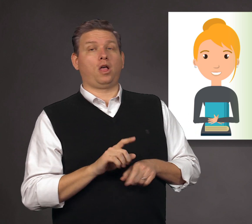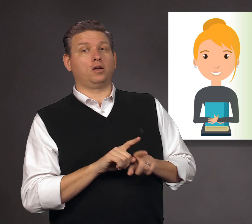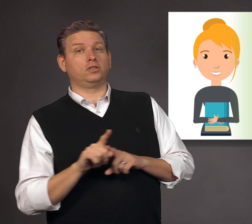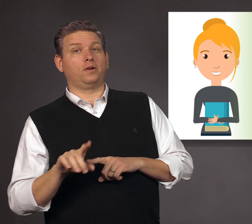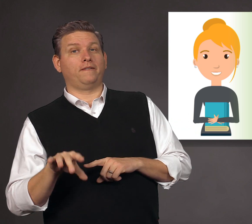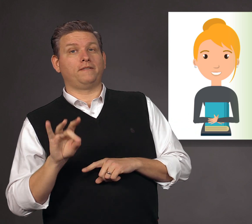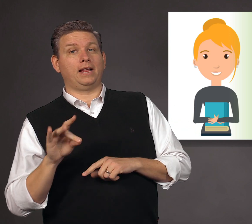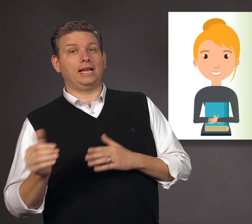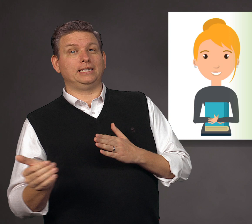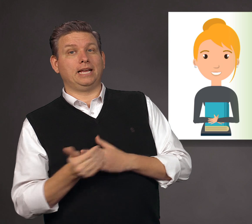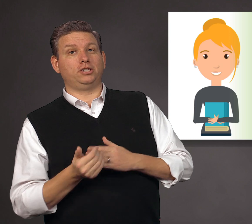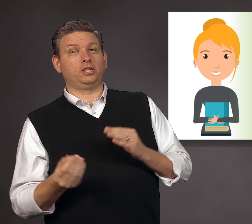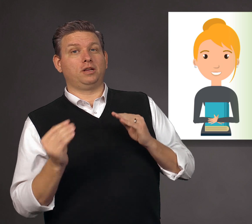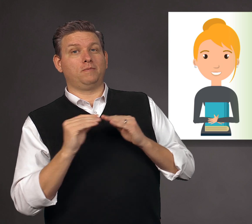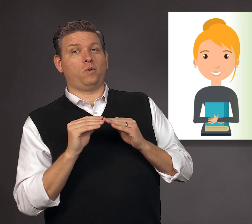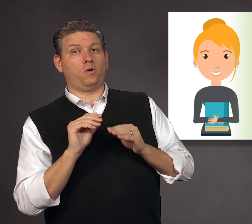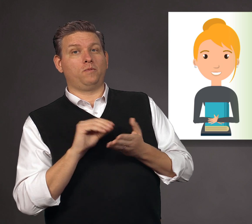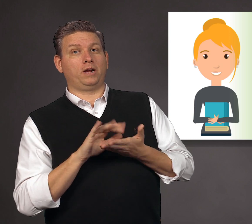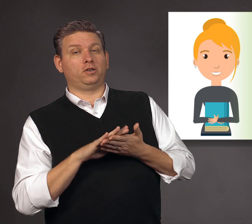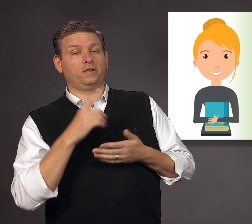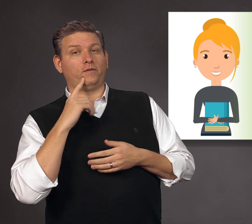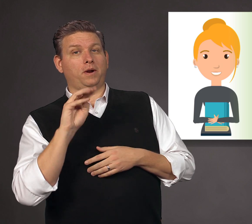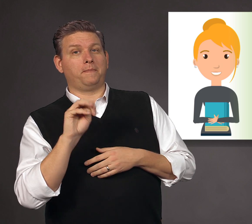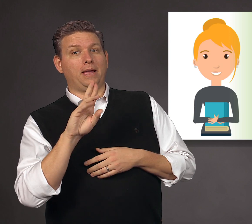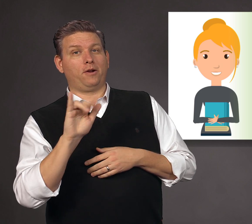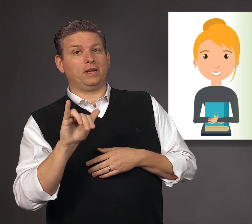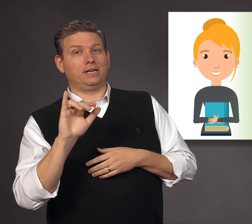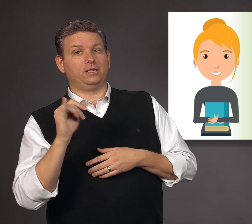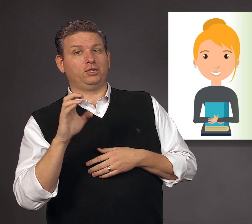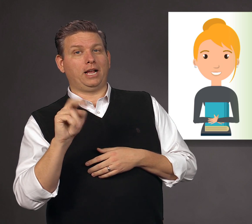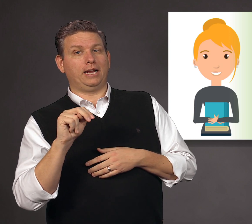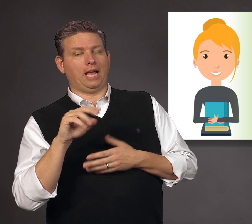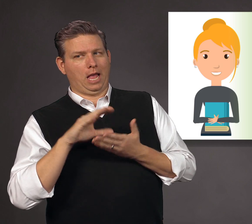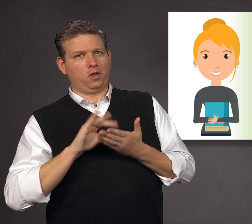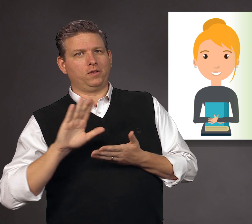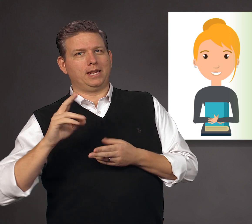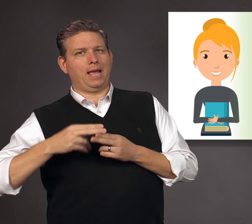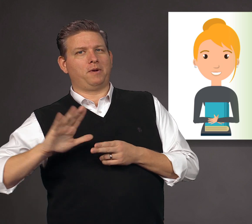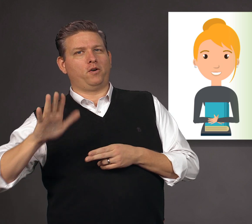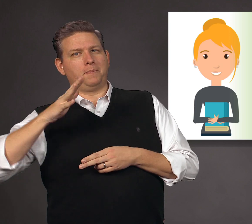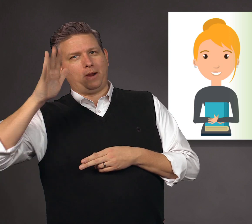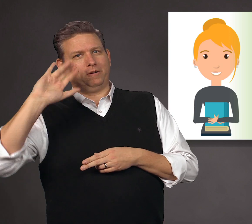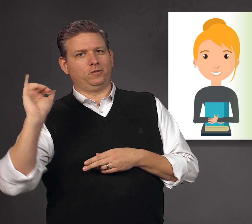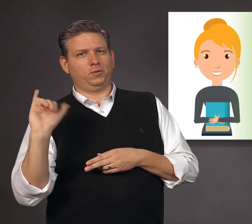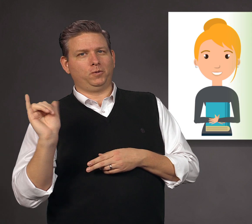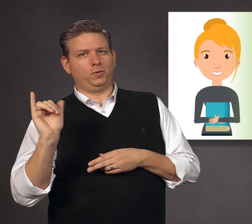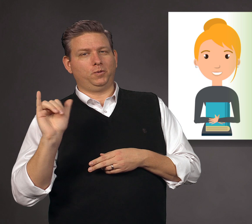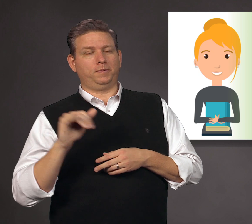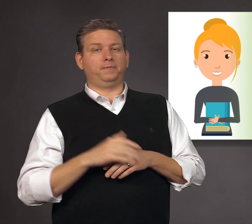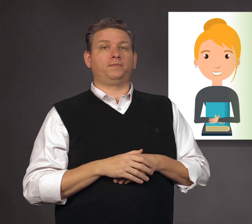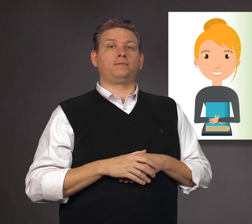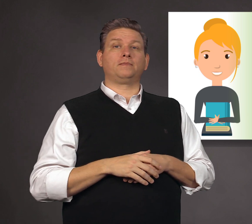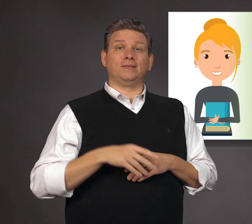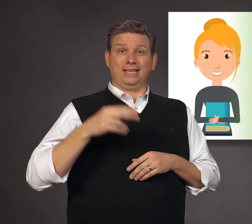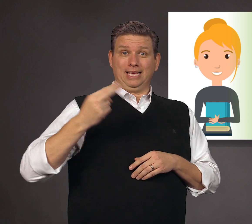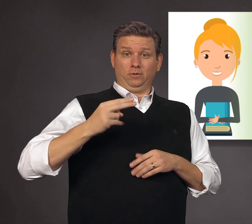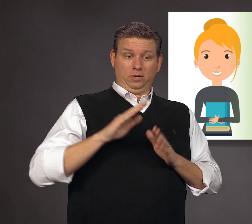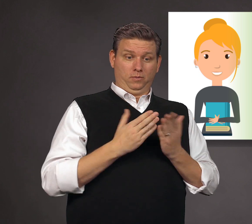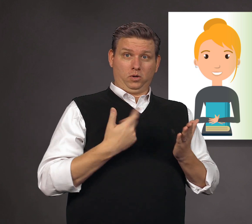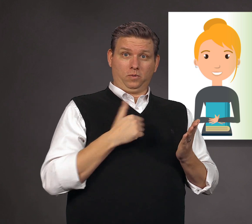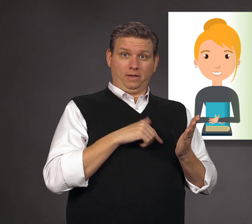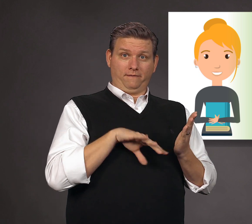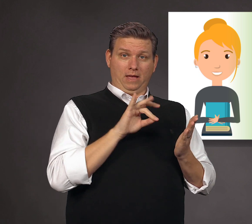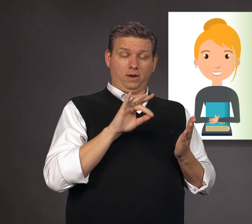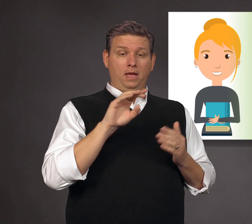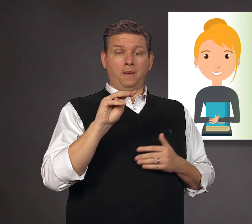and attaching additional records to Mary Jane, I have learned the names of her parents. The history book we found showed that Mary